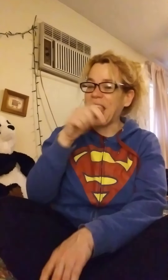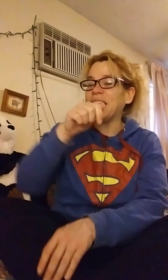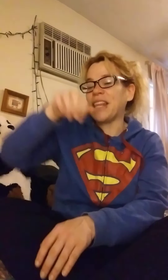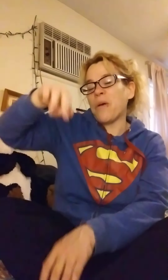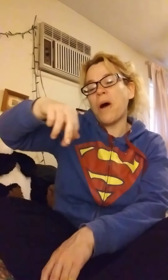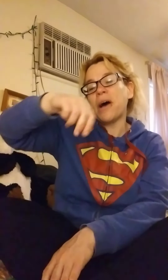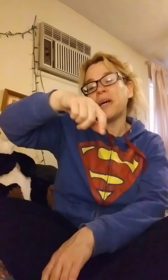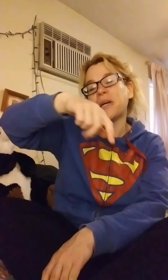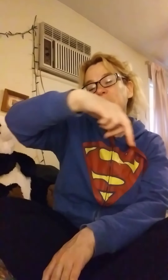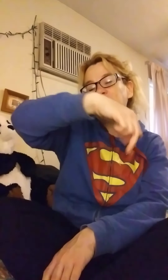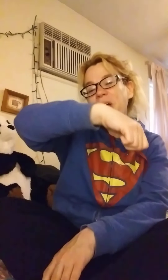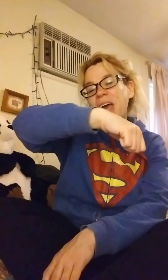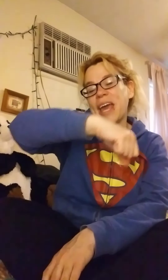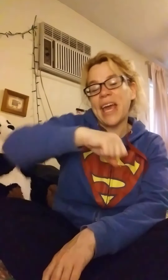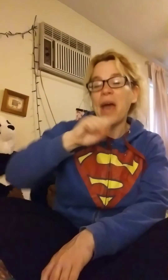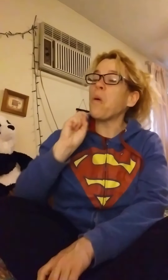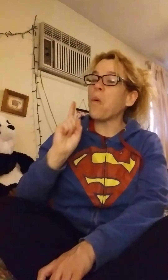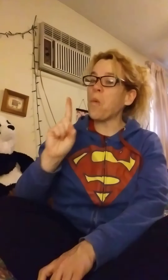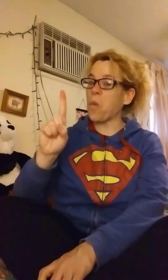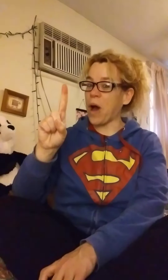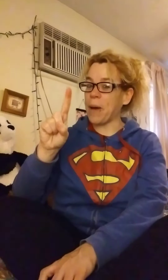and they walk away.